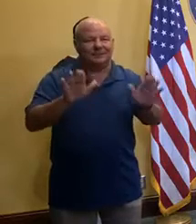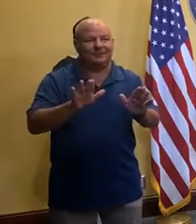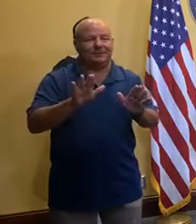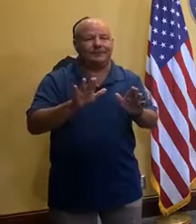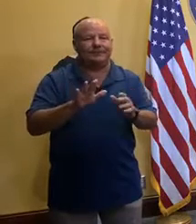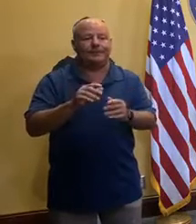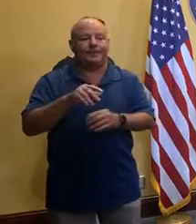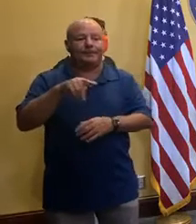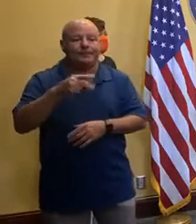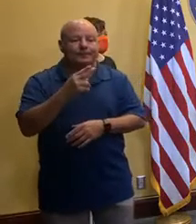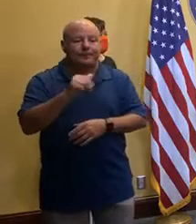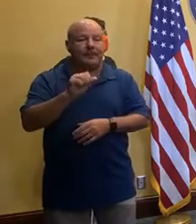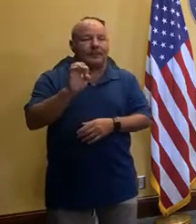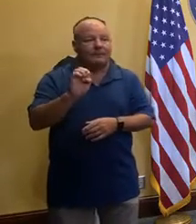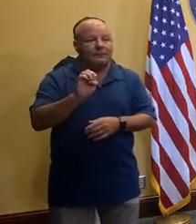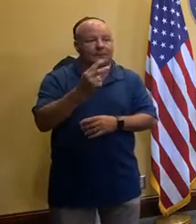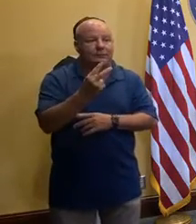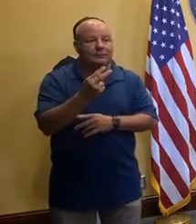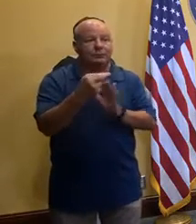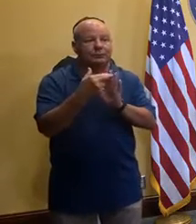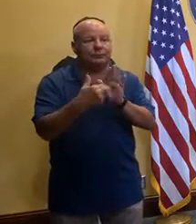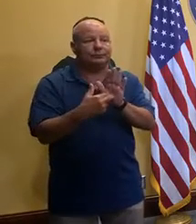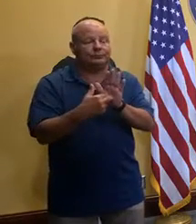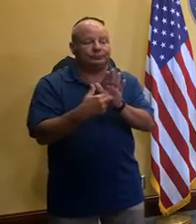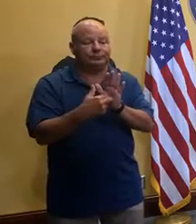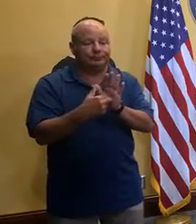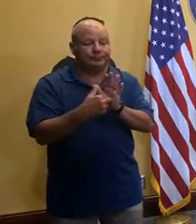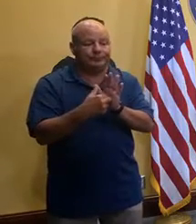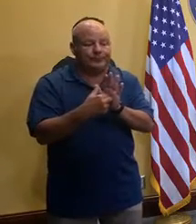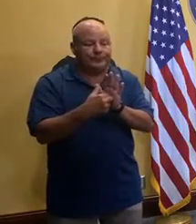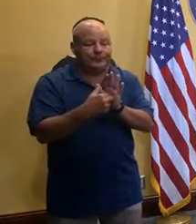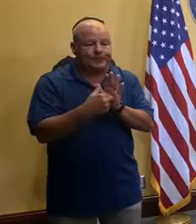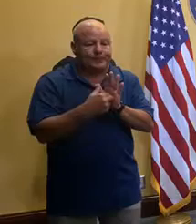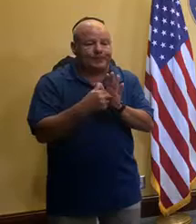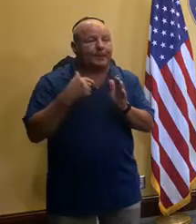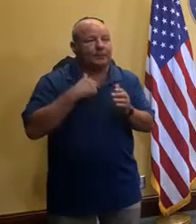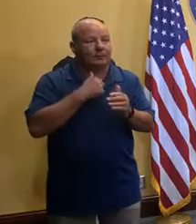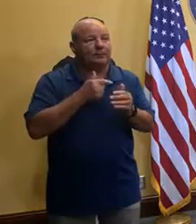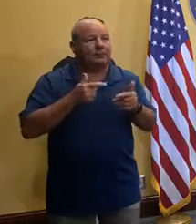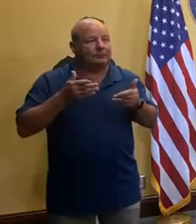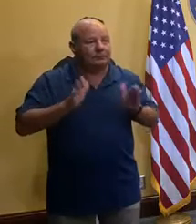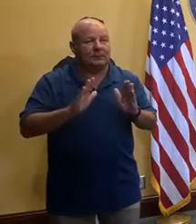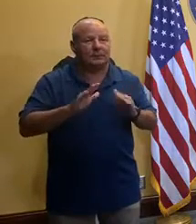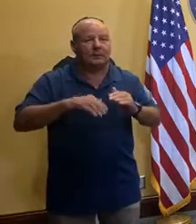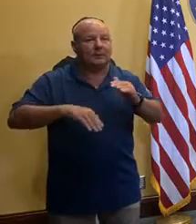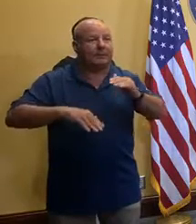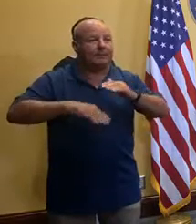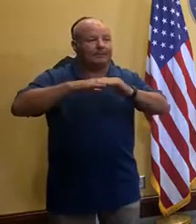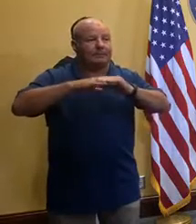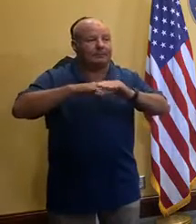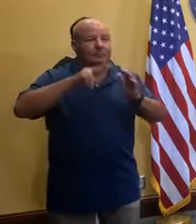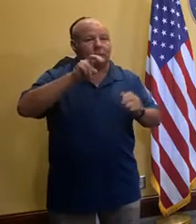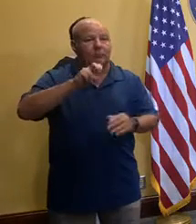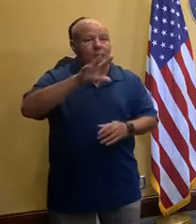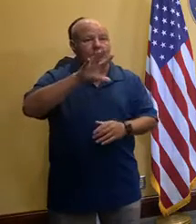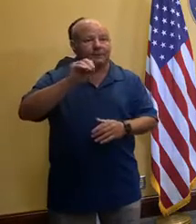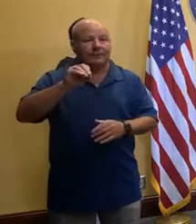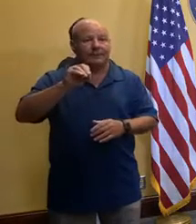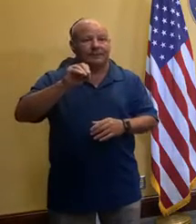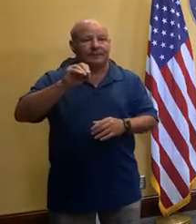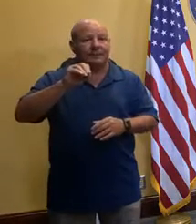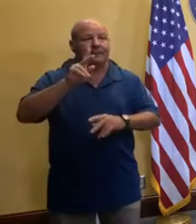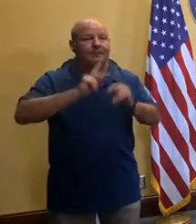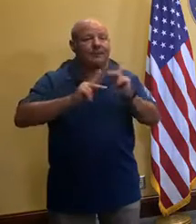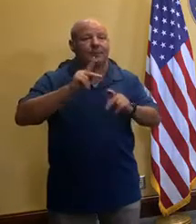phase 2 regulations, we have allowed a maximum of 250 people to attend a timed